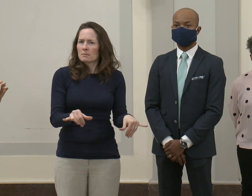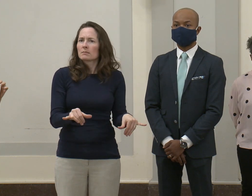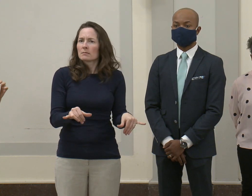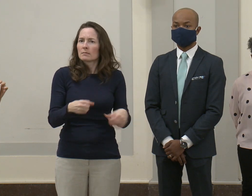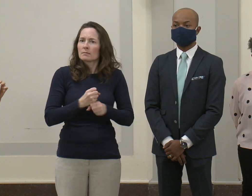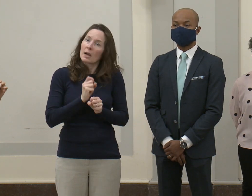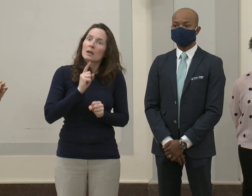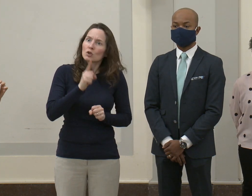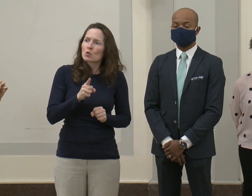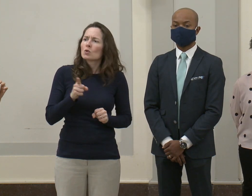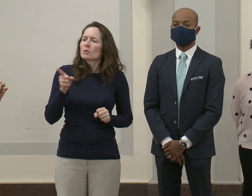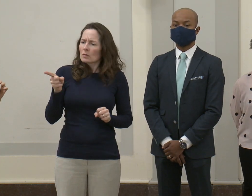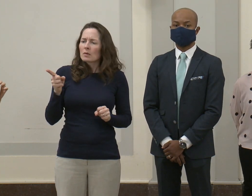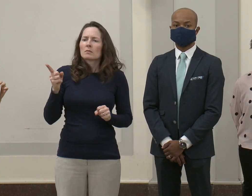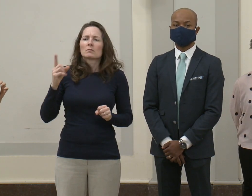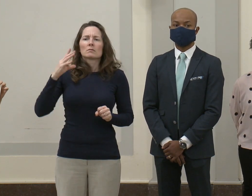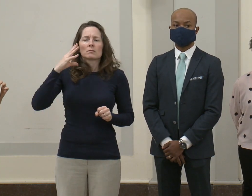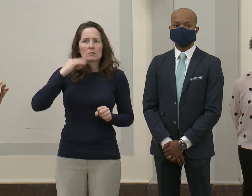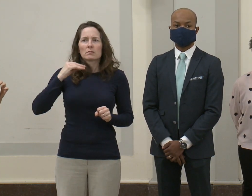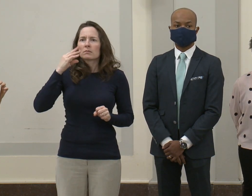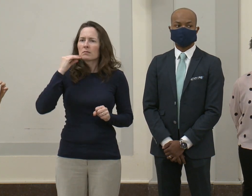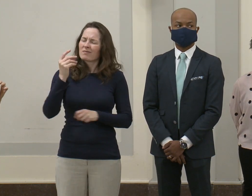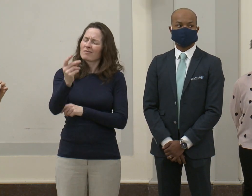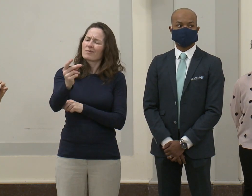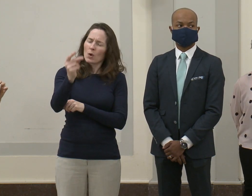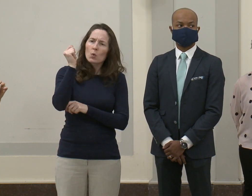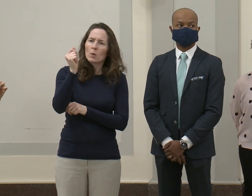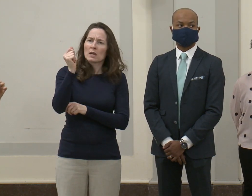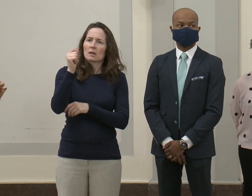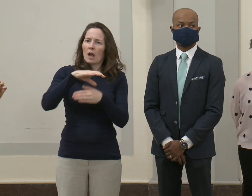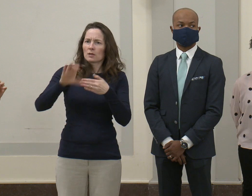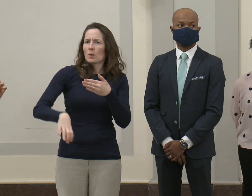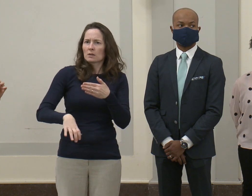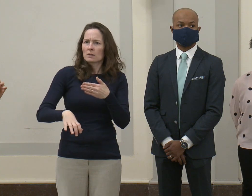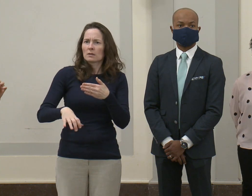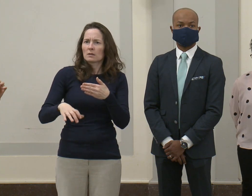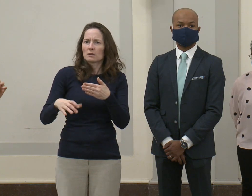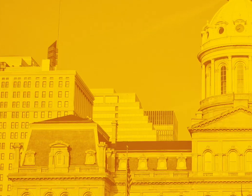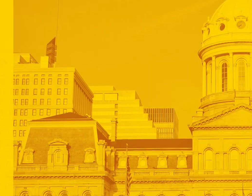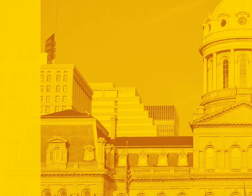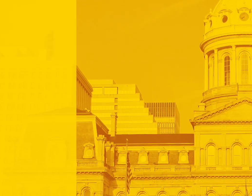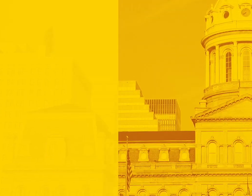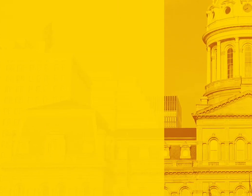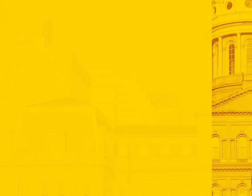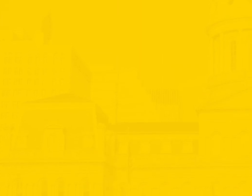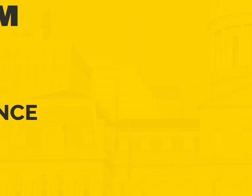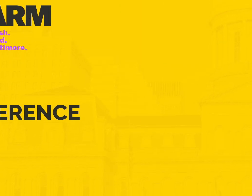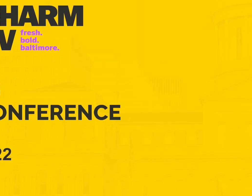face the quick and certain consequences that they deserve. Thank you.